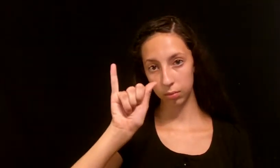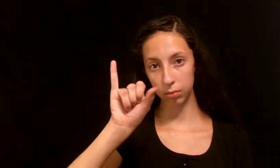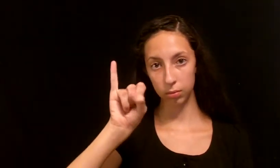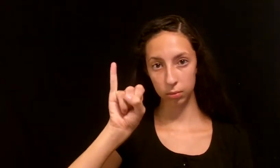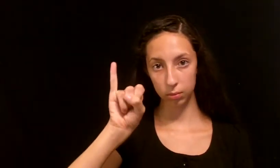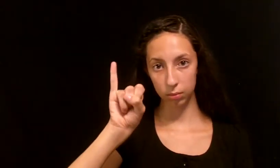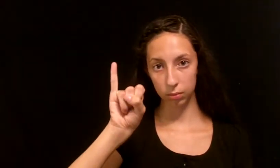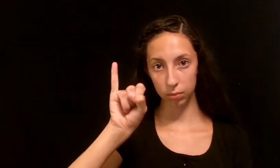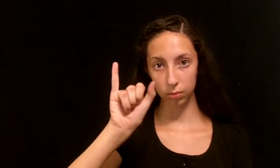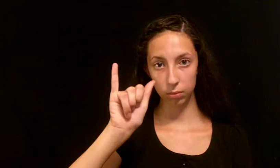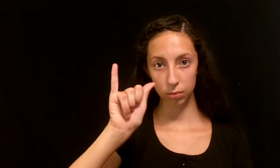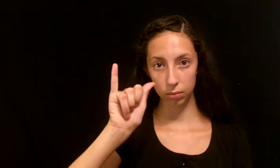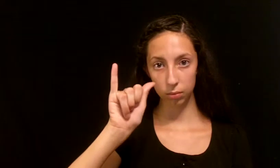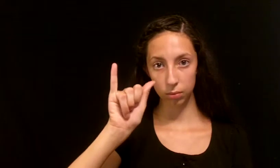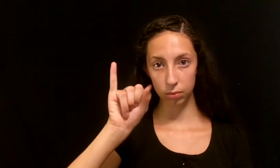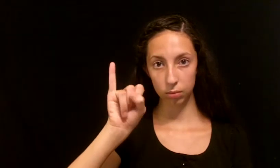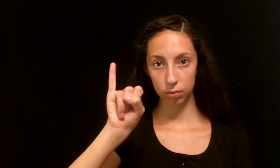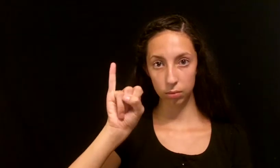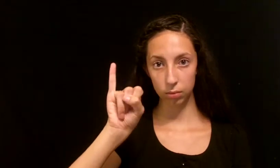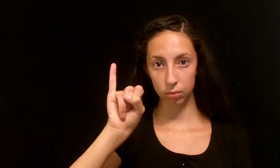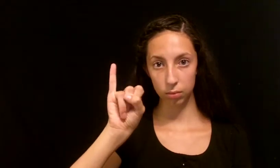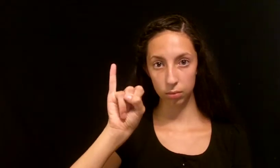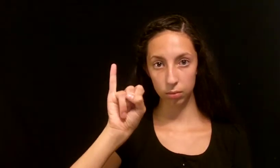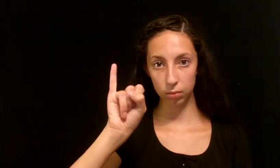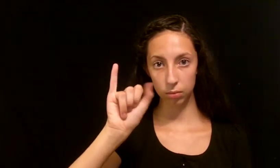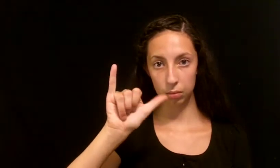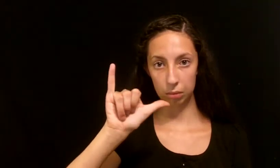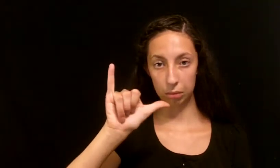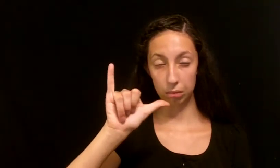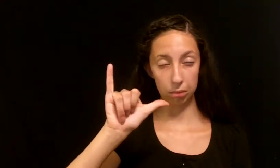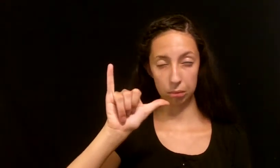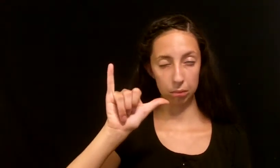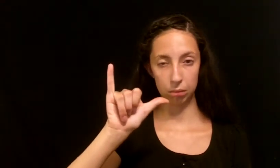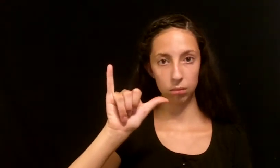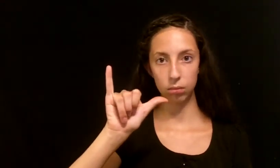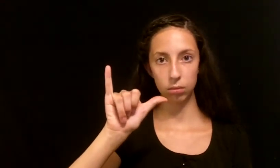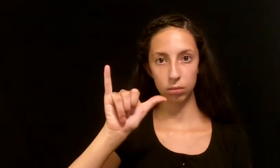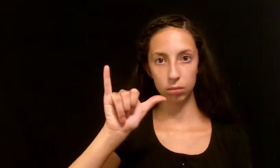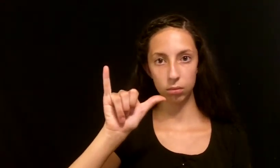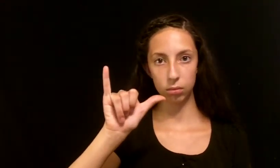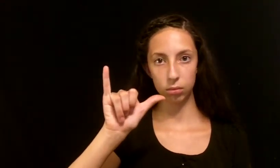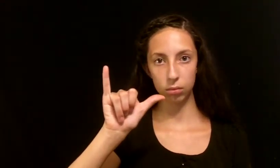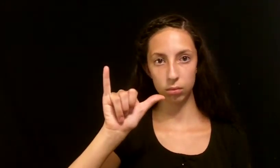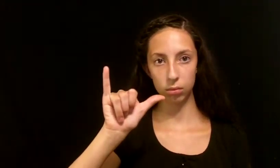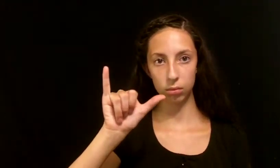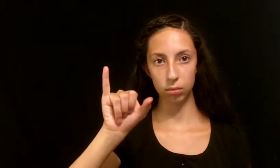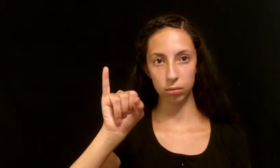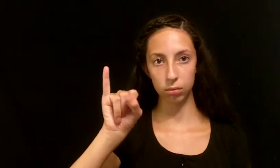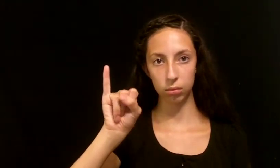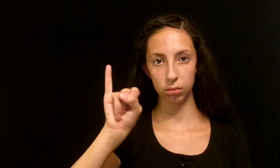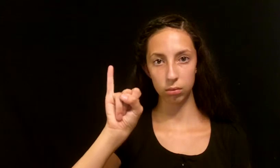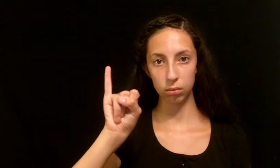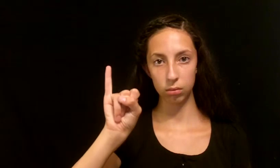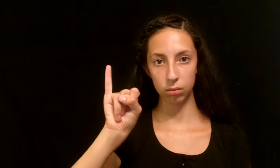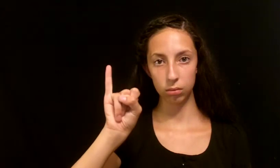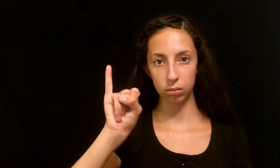to the side. Make sure your thumb does not come out. You have a Y if it's out. So it's beside or in front